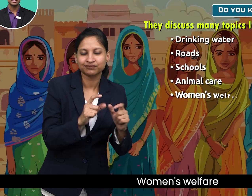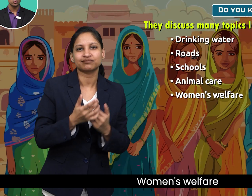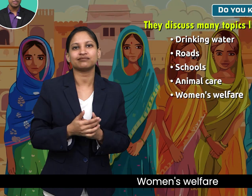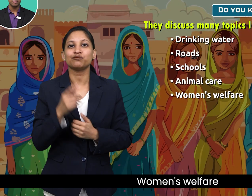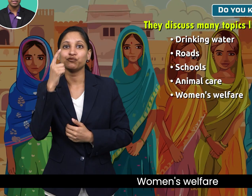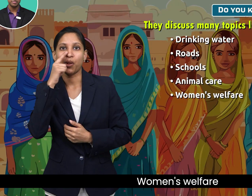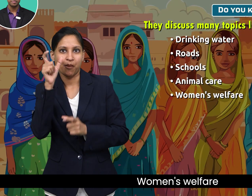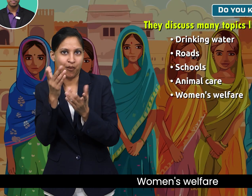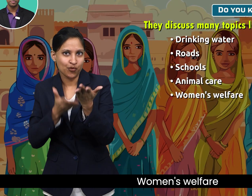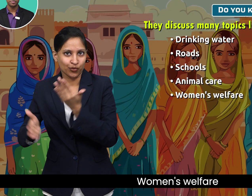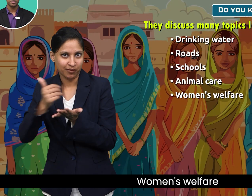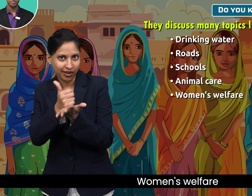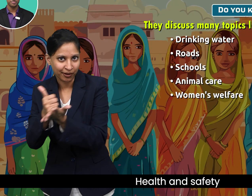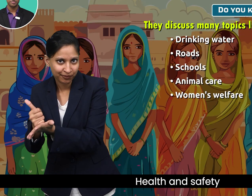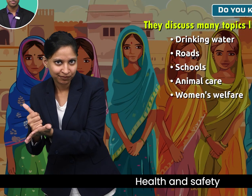women's welfare,